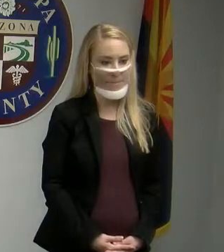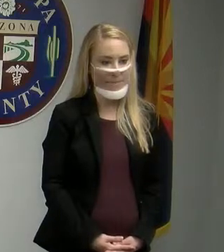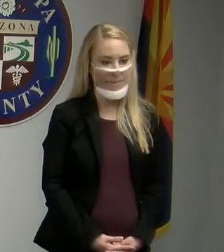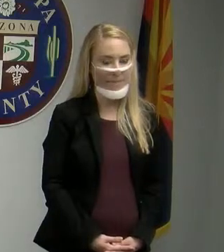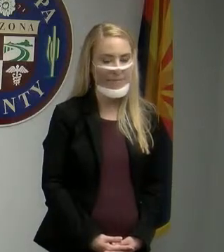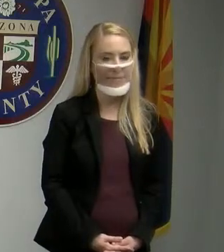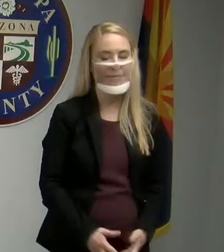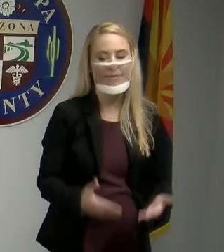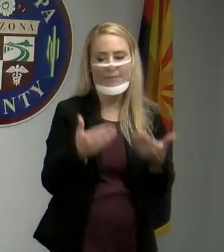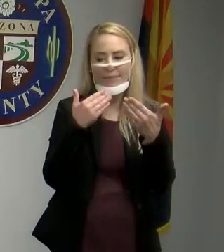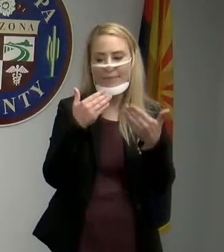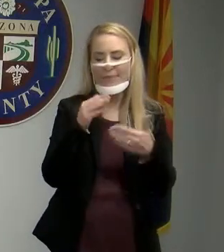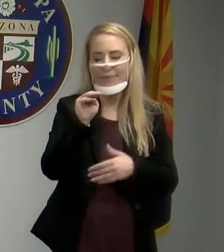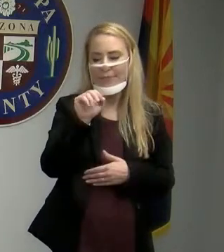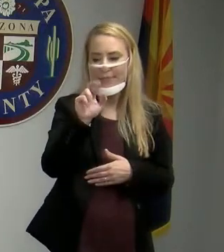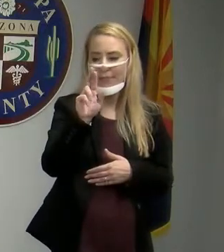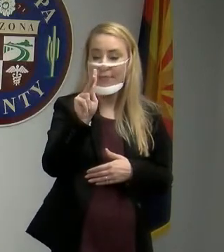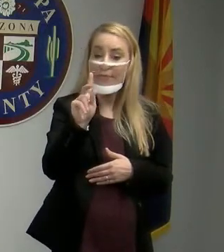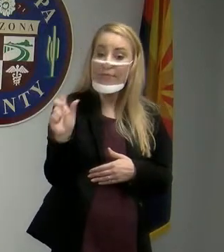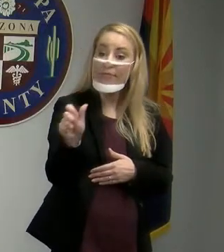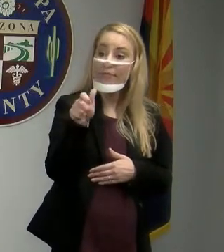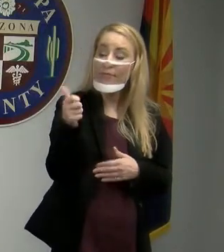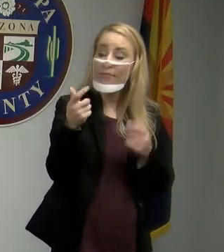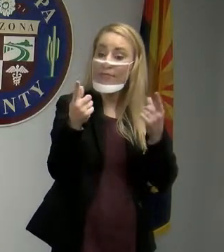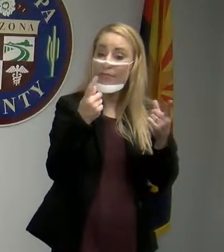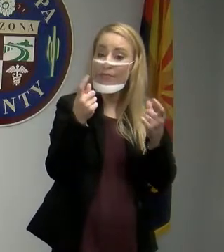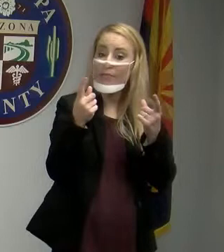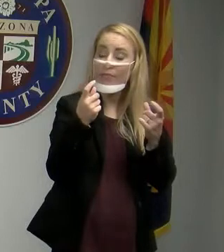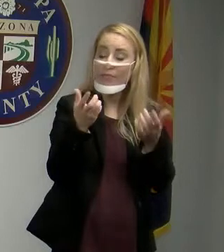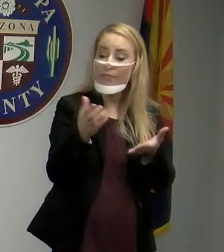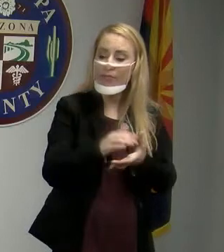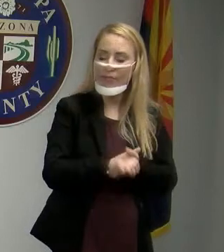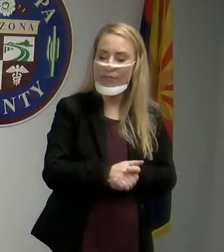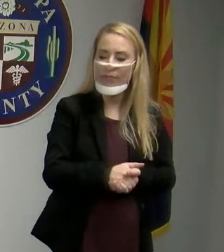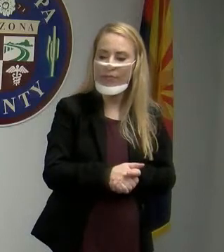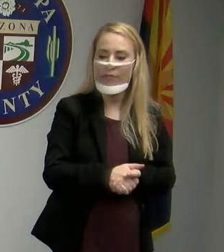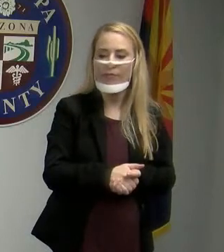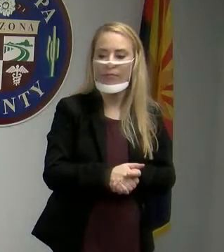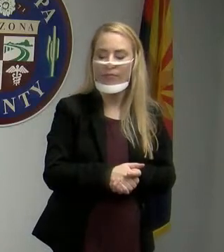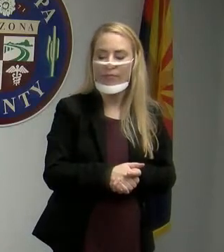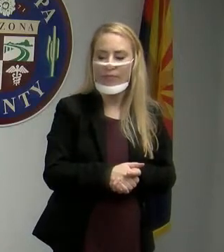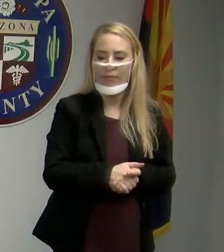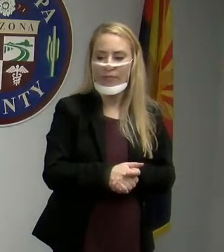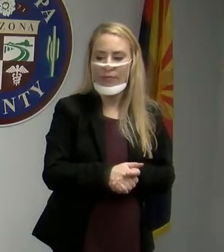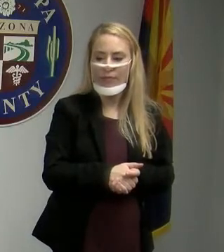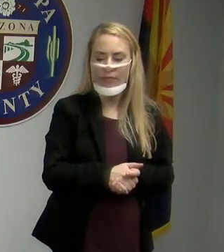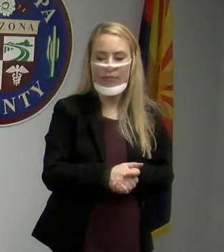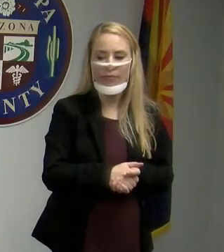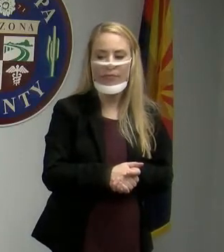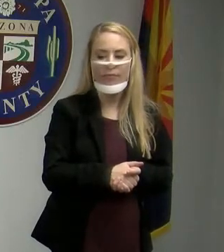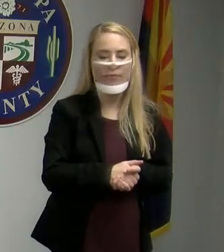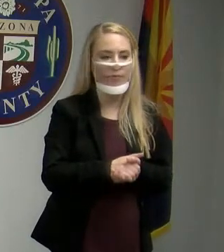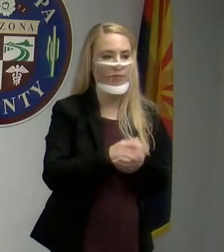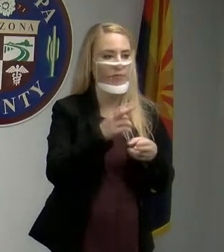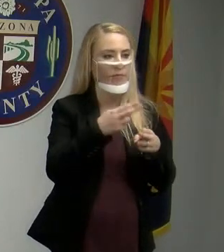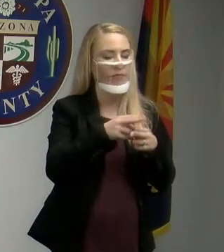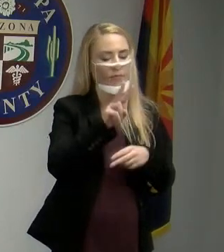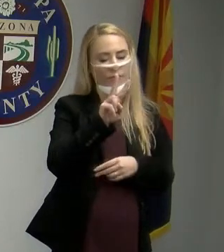Mark, thank you so much for the question. Chad, who else do we have? Vaughn Hilliard has our next question. Sure. Vaughn, your microphone